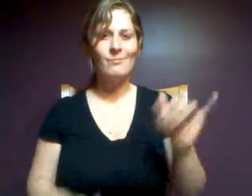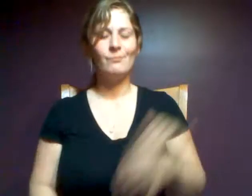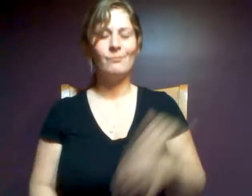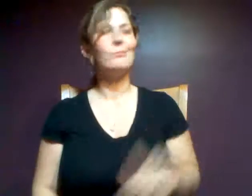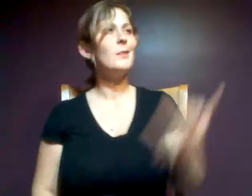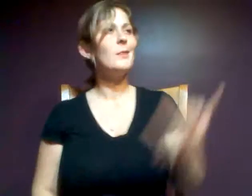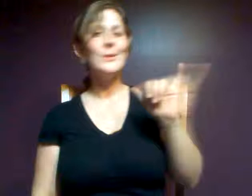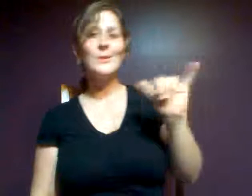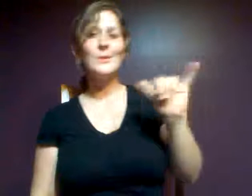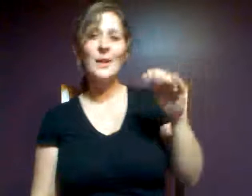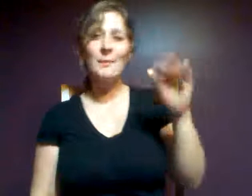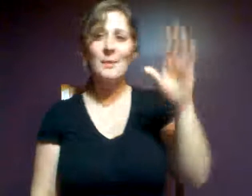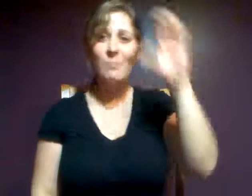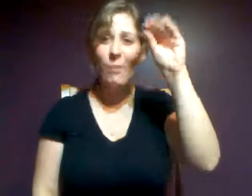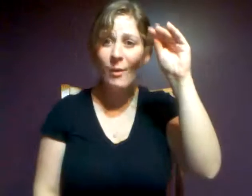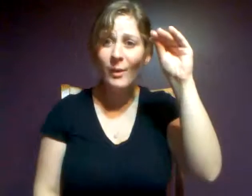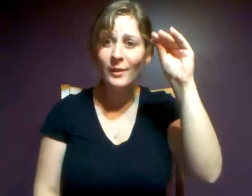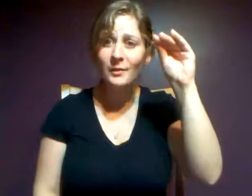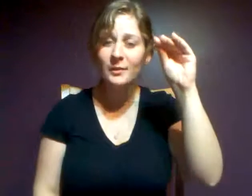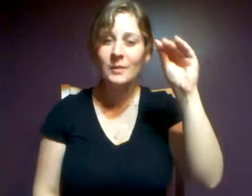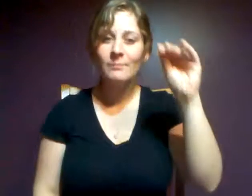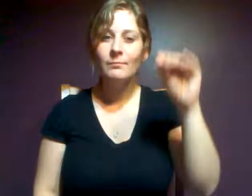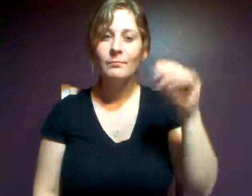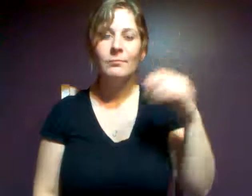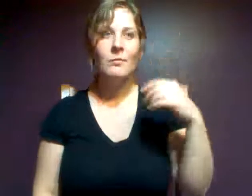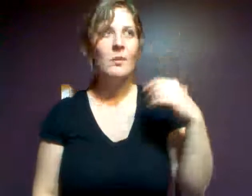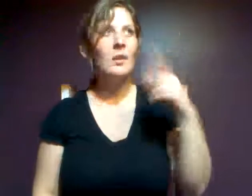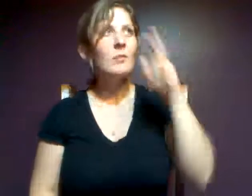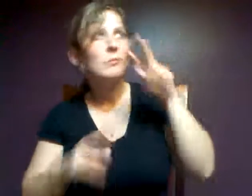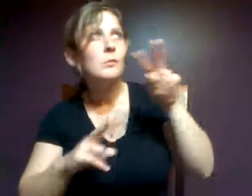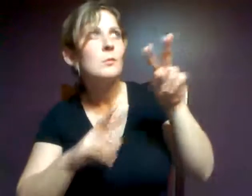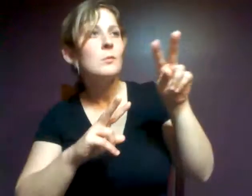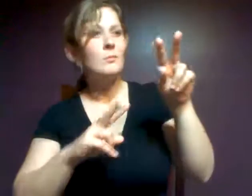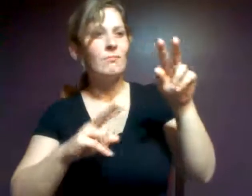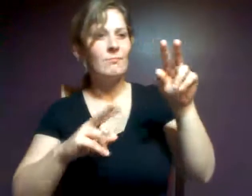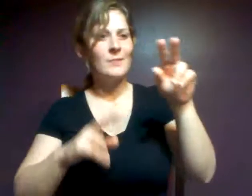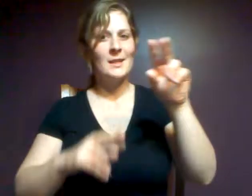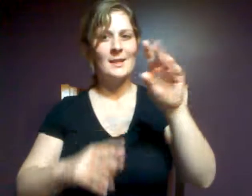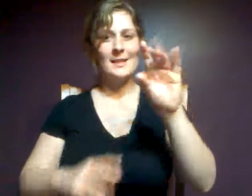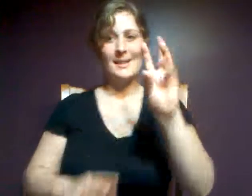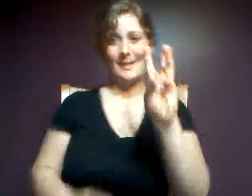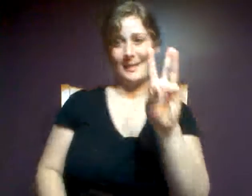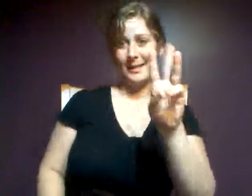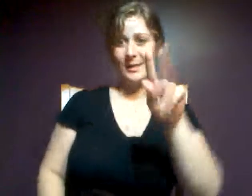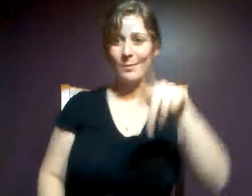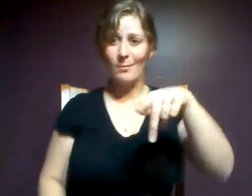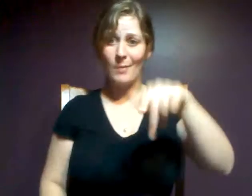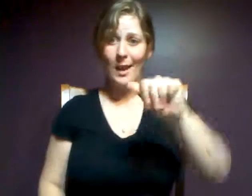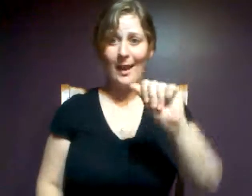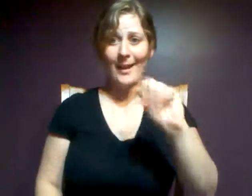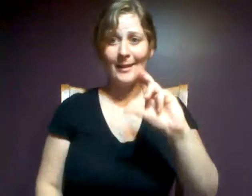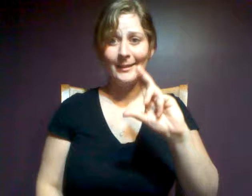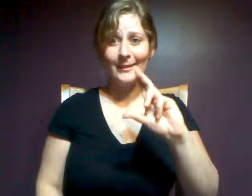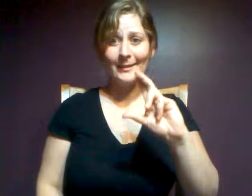Playboy music artists. But what's the problem with all of this? Well, surely we want our kids to grow up